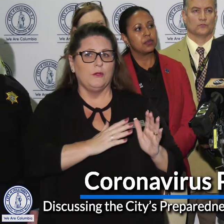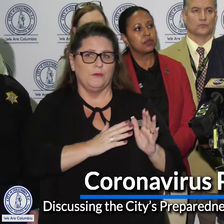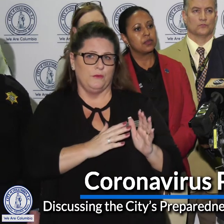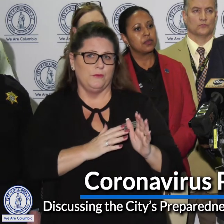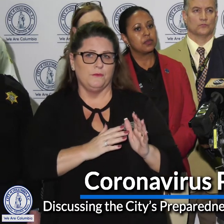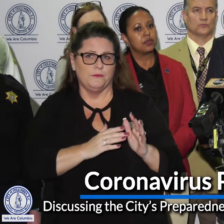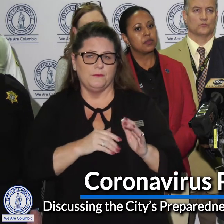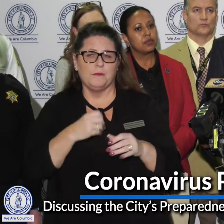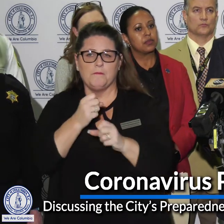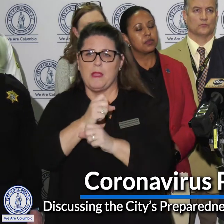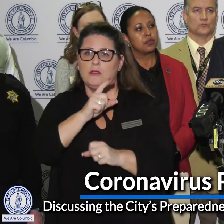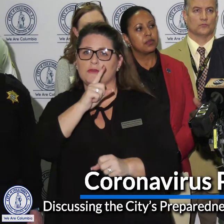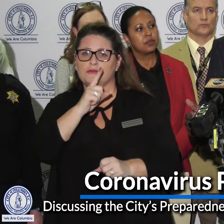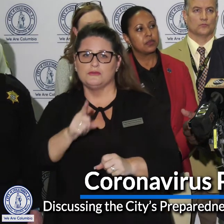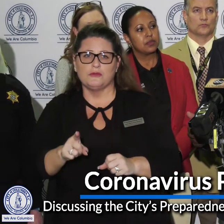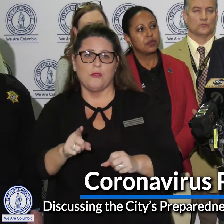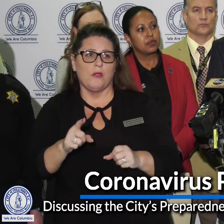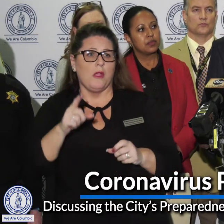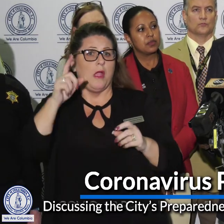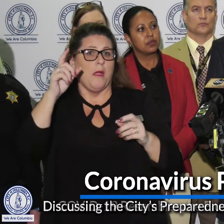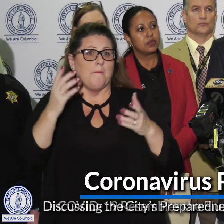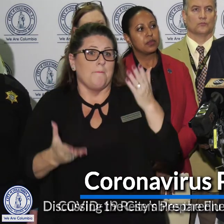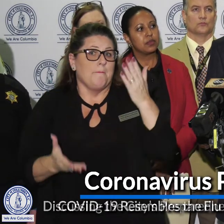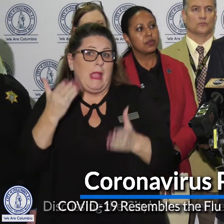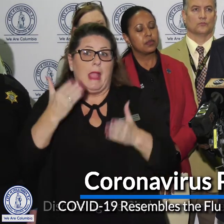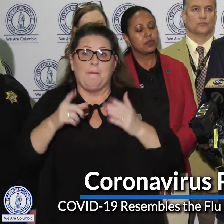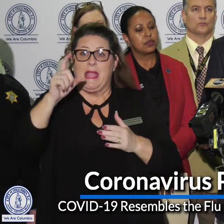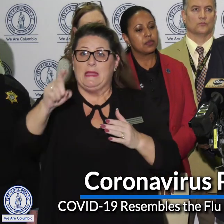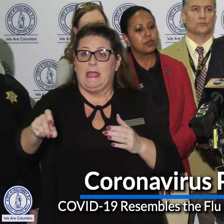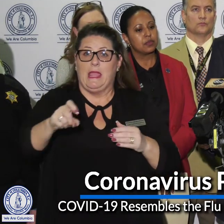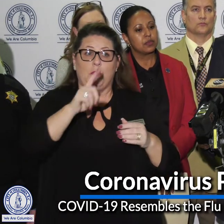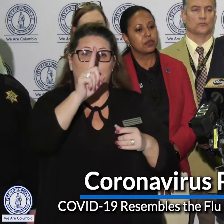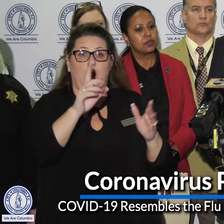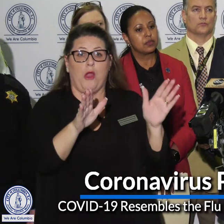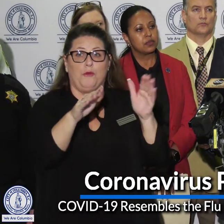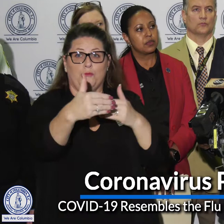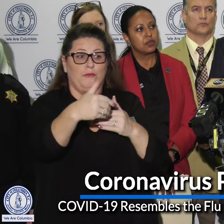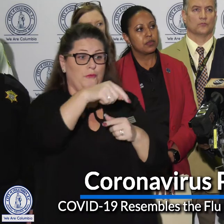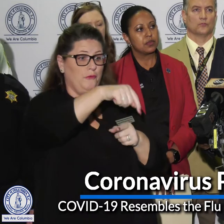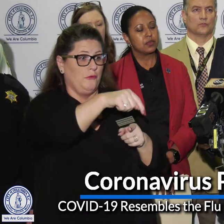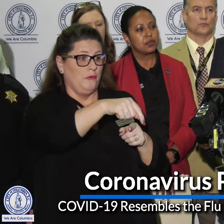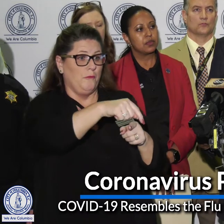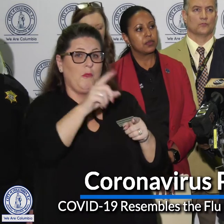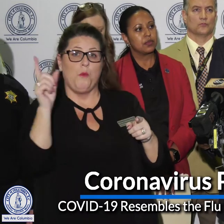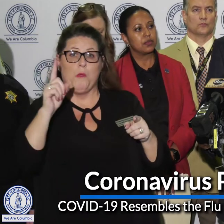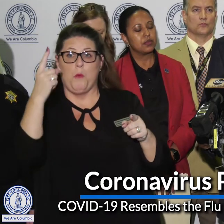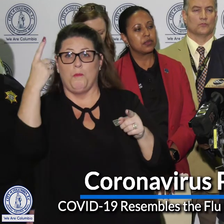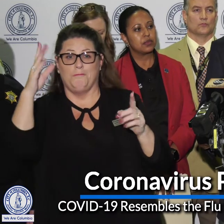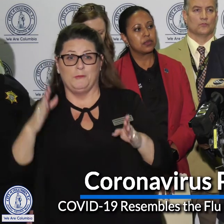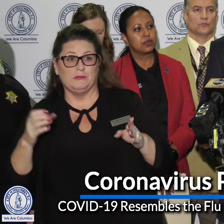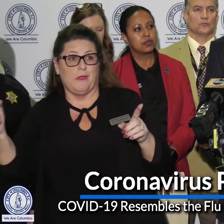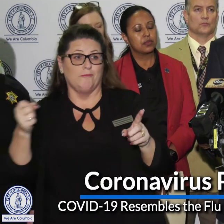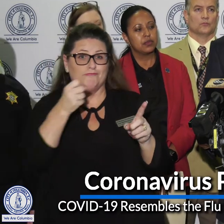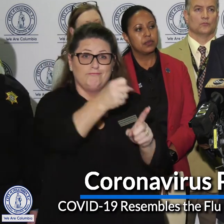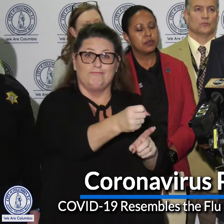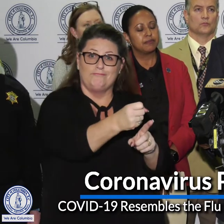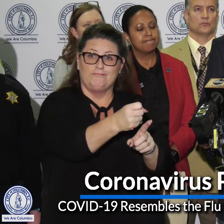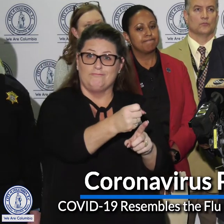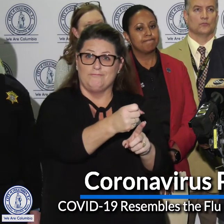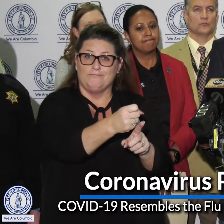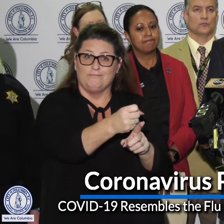that there may be isolation rooms that are needed in addition to our regular health rooms that we